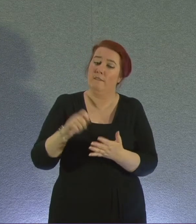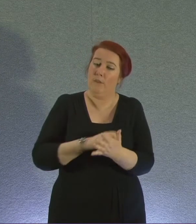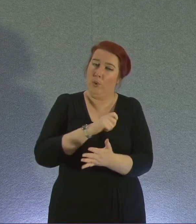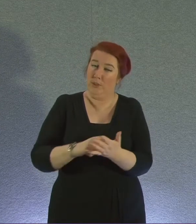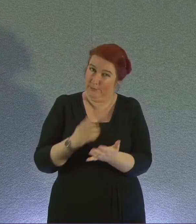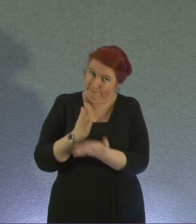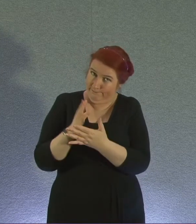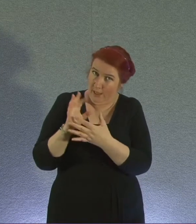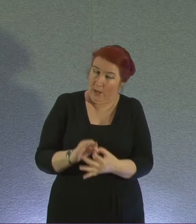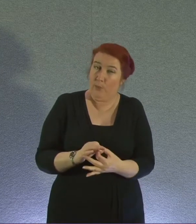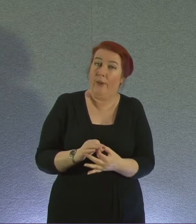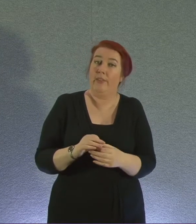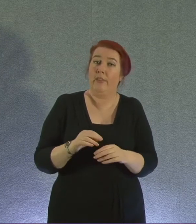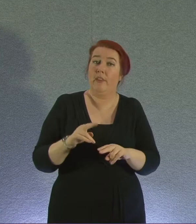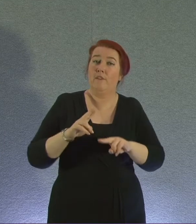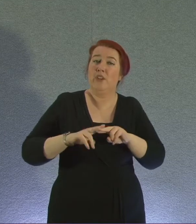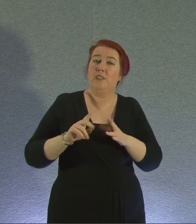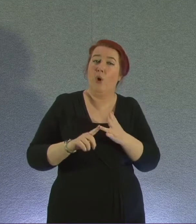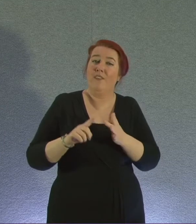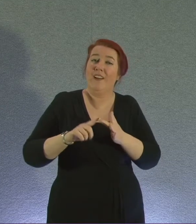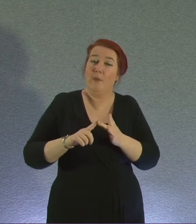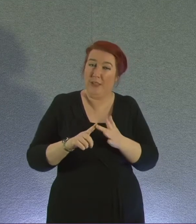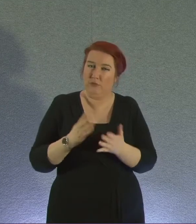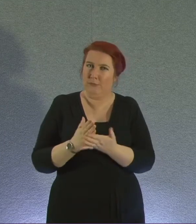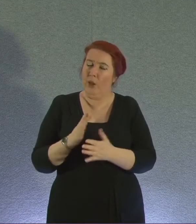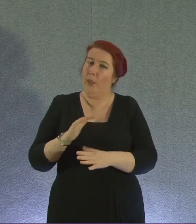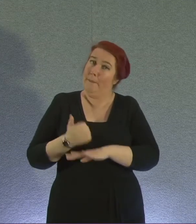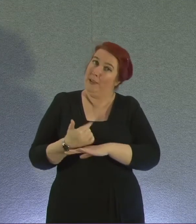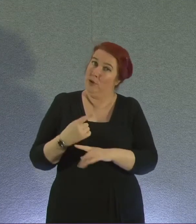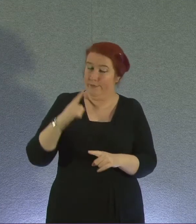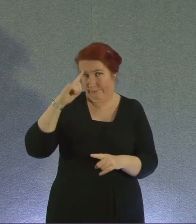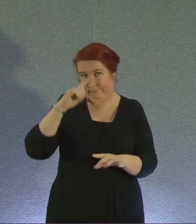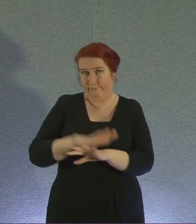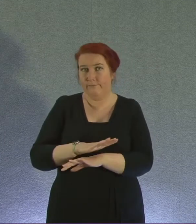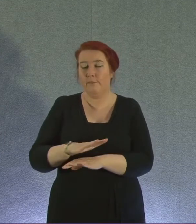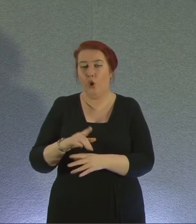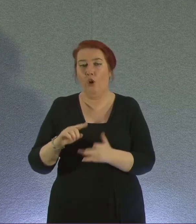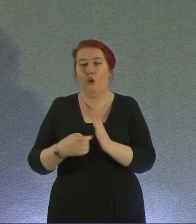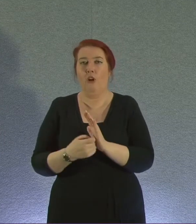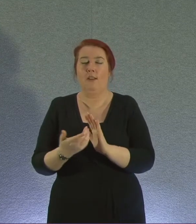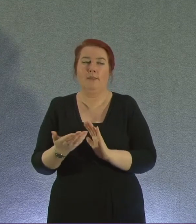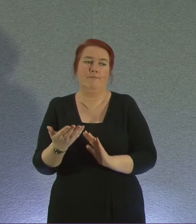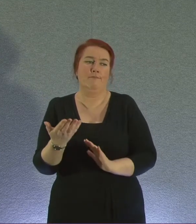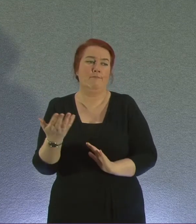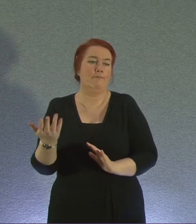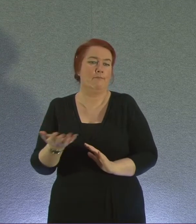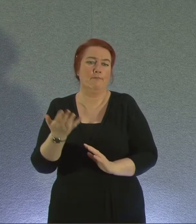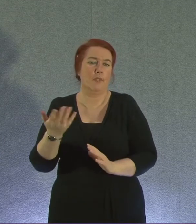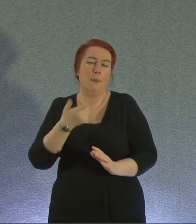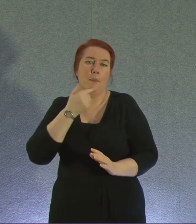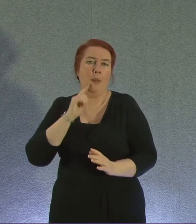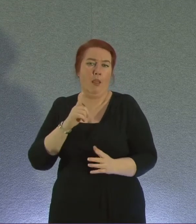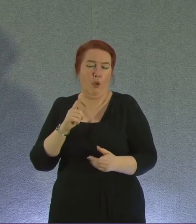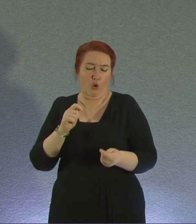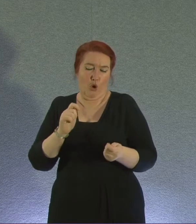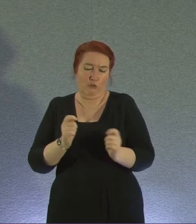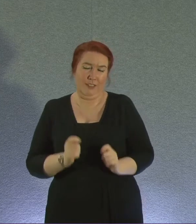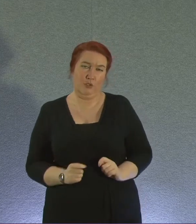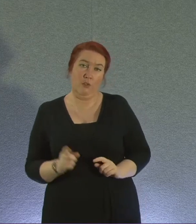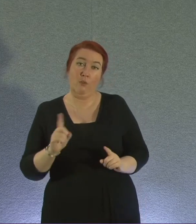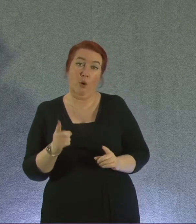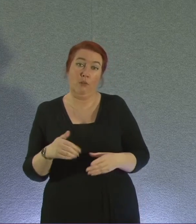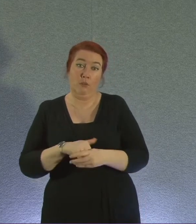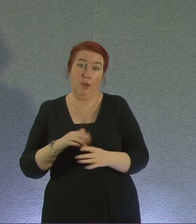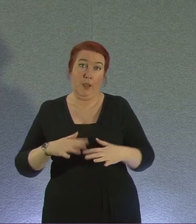on the basis of a misunderstanding, as I understand it, or certainly an alteration in the provisions that have been made in this